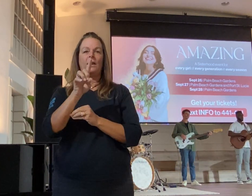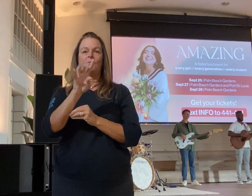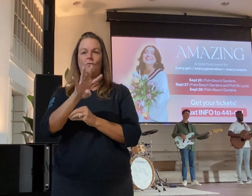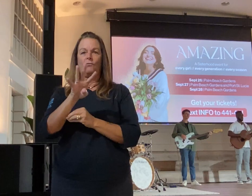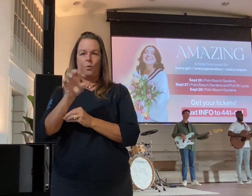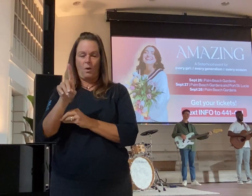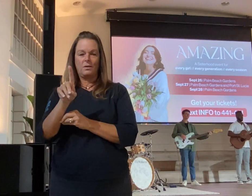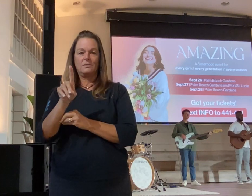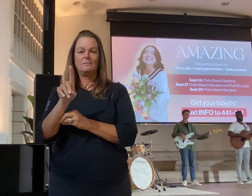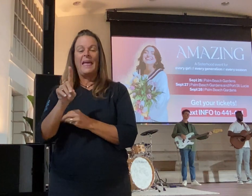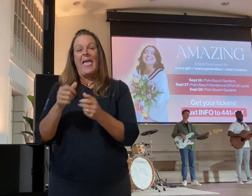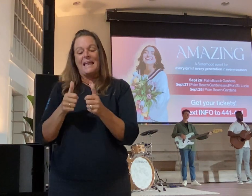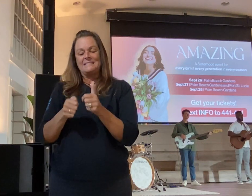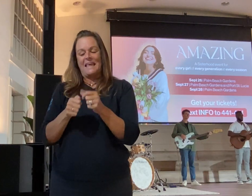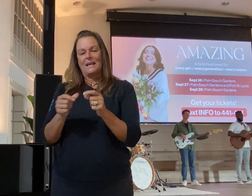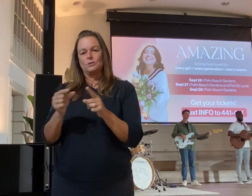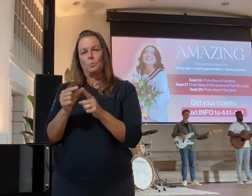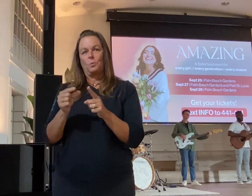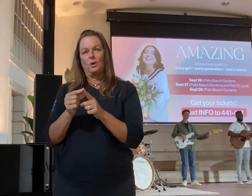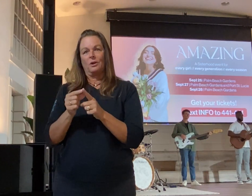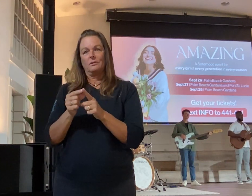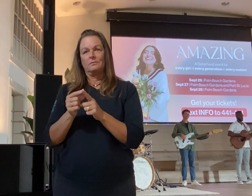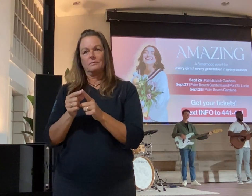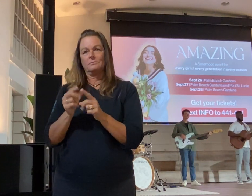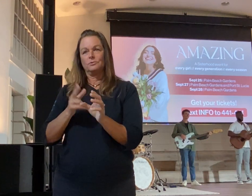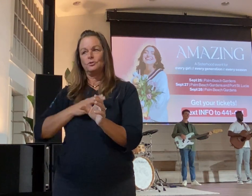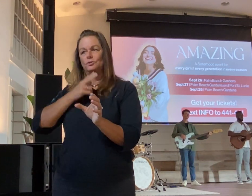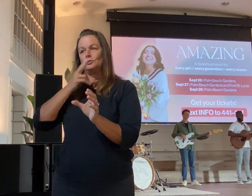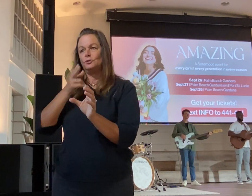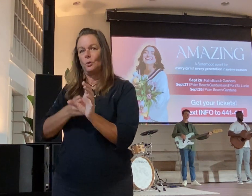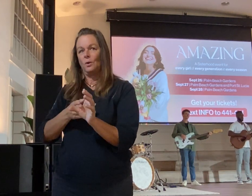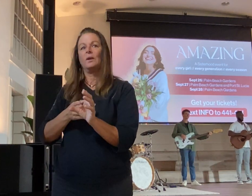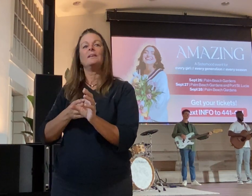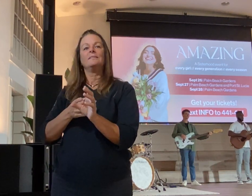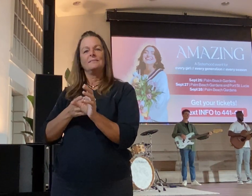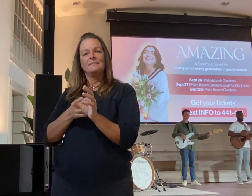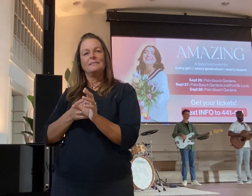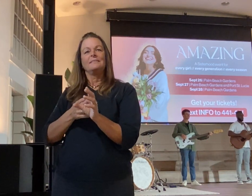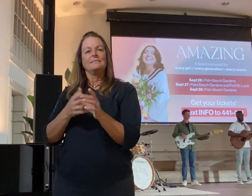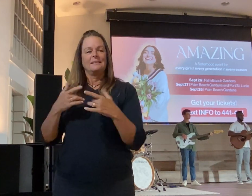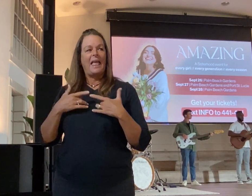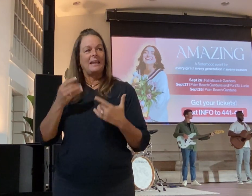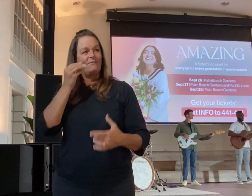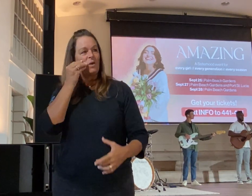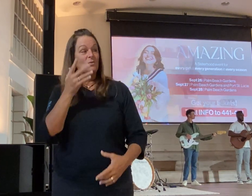I don't know if I've convinced you. Maybe. Some of you, I don't know. Maybe this will help. So hey, I can't wait to see you.